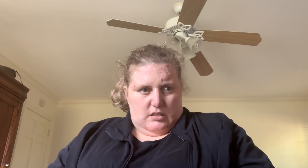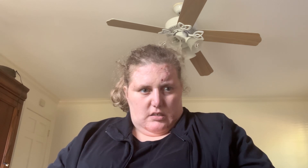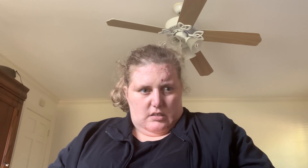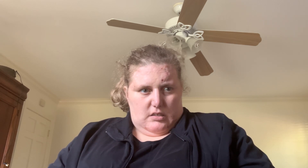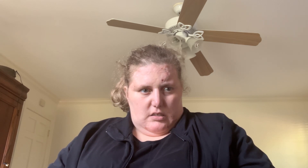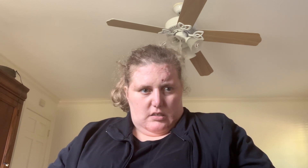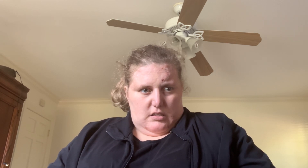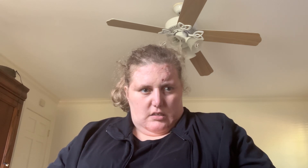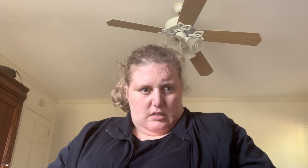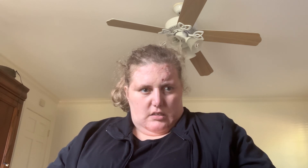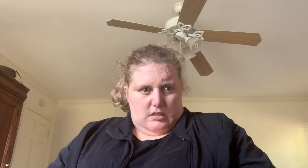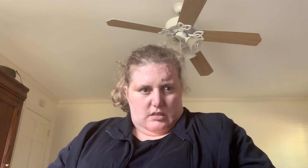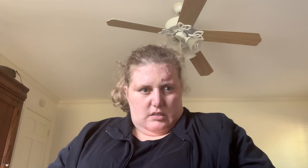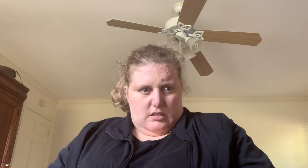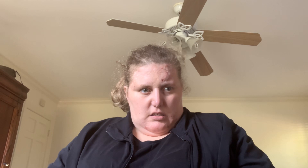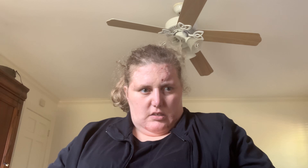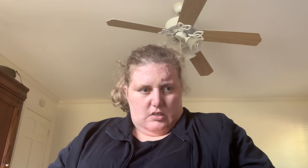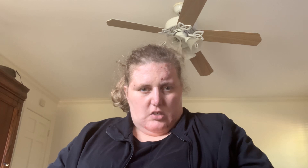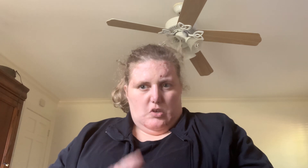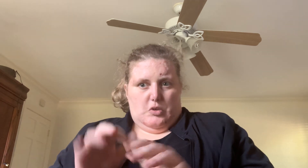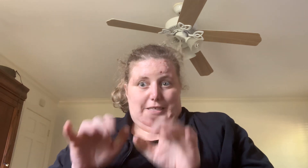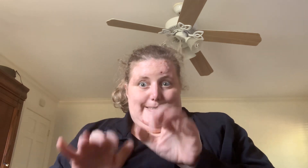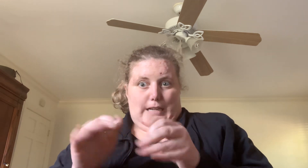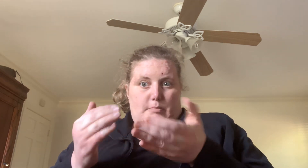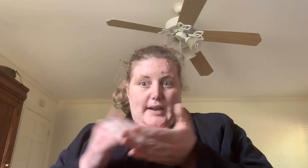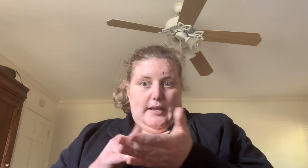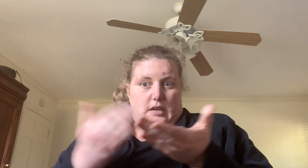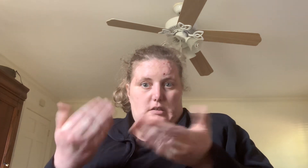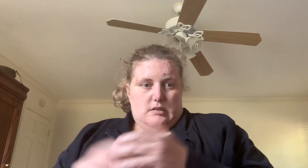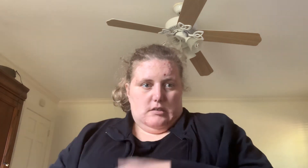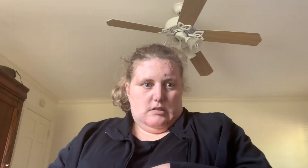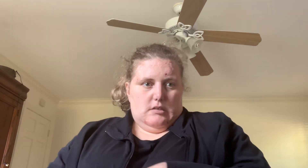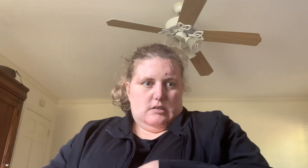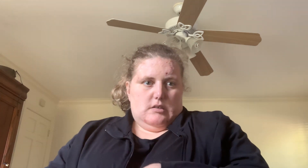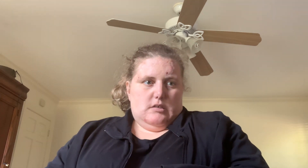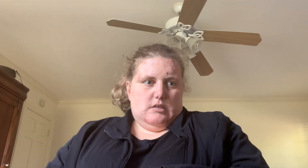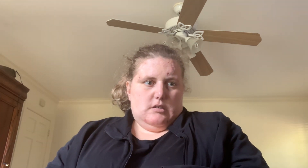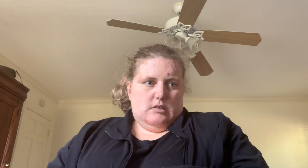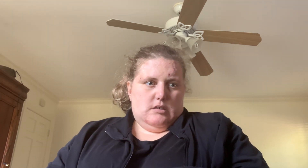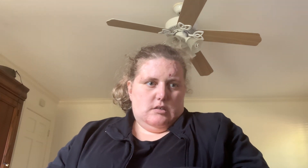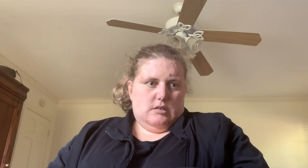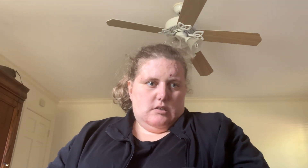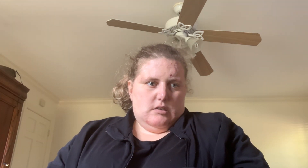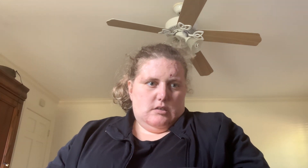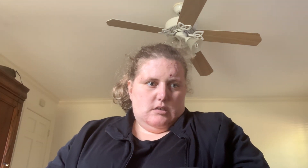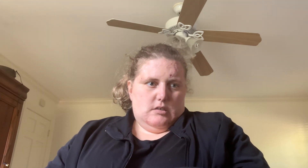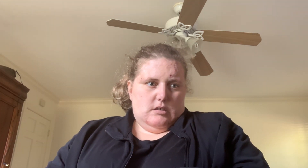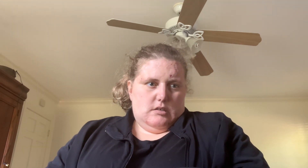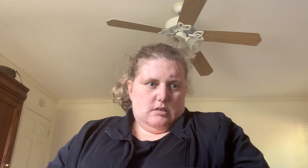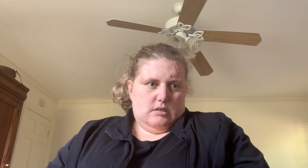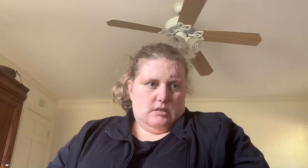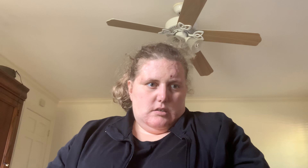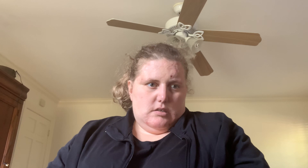HCl. Alright, so that's what we were. Now we're gonna do 1.84